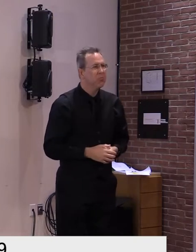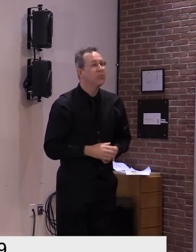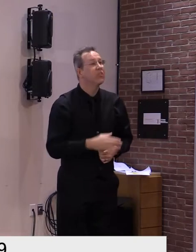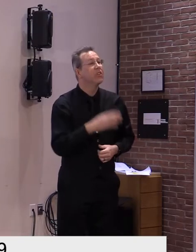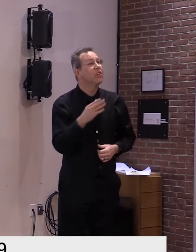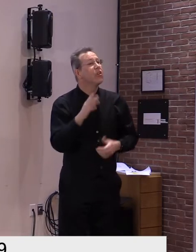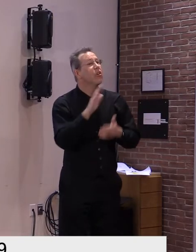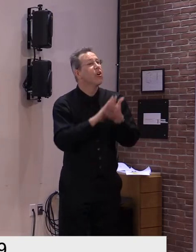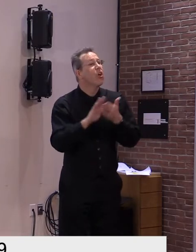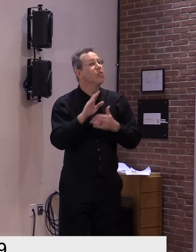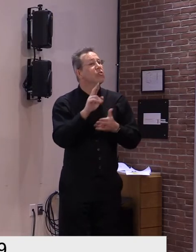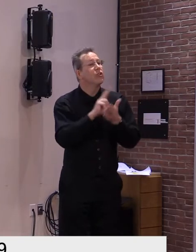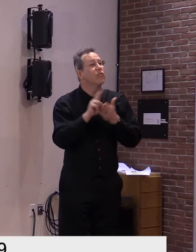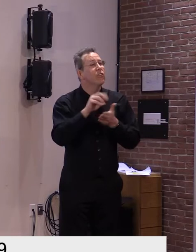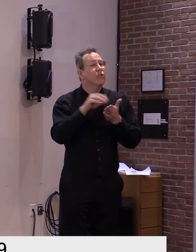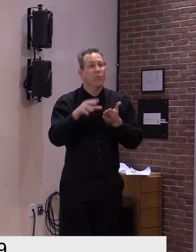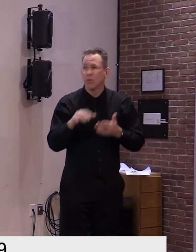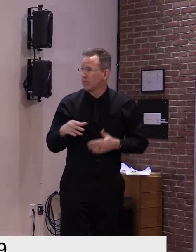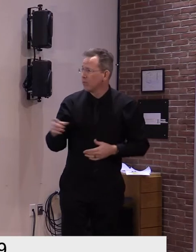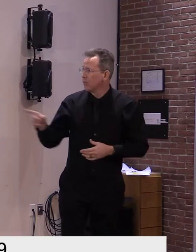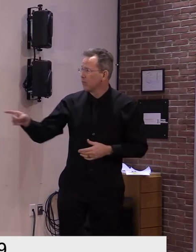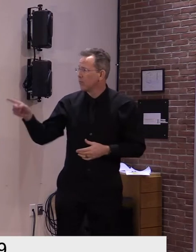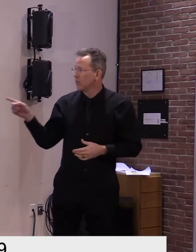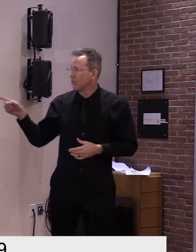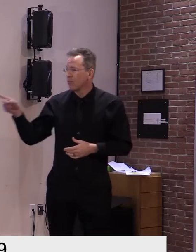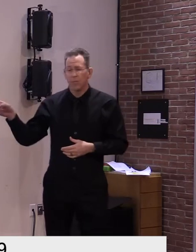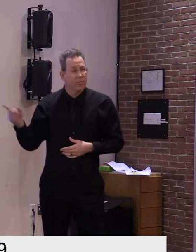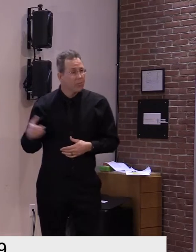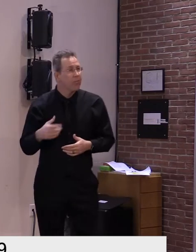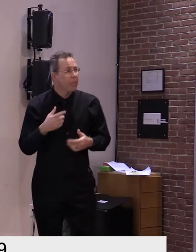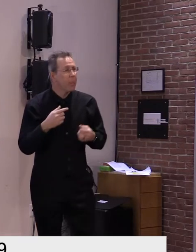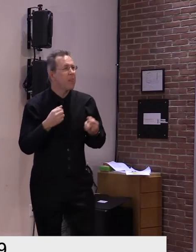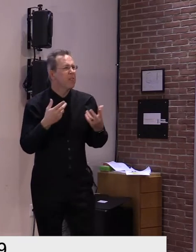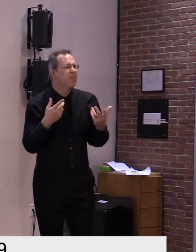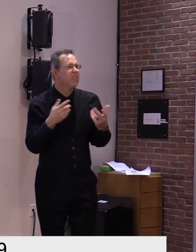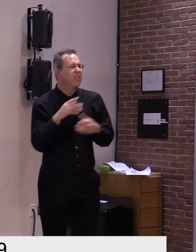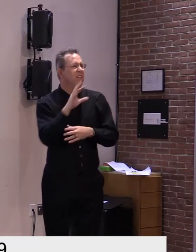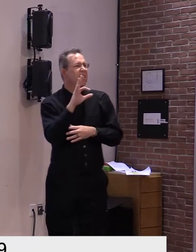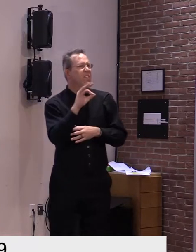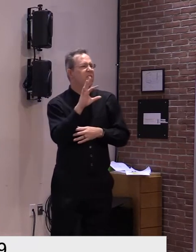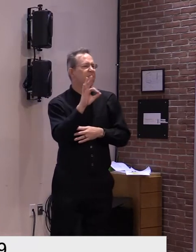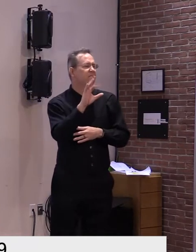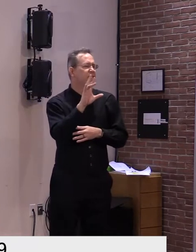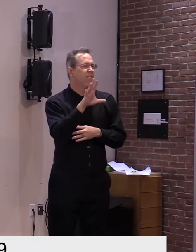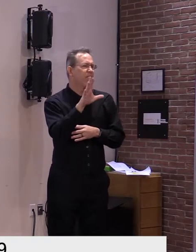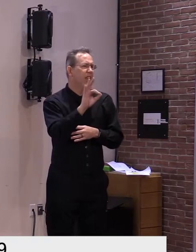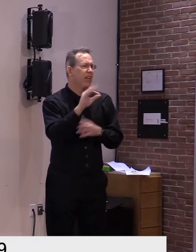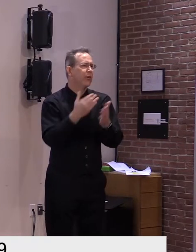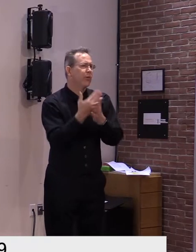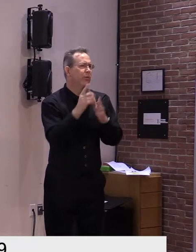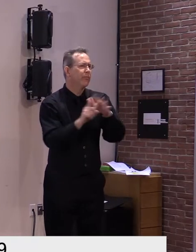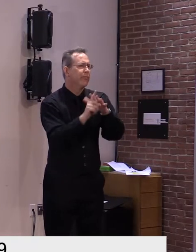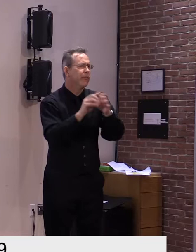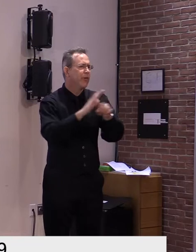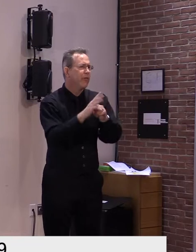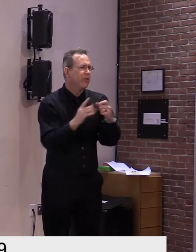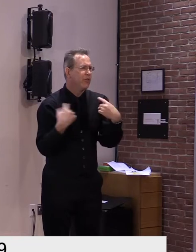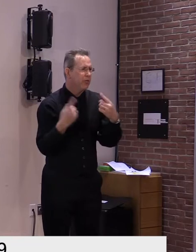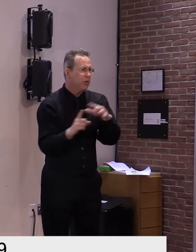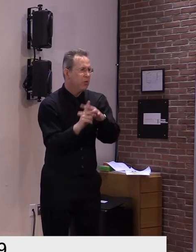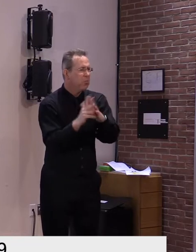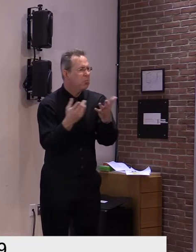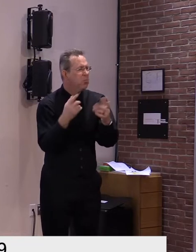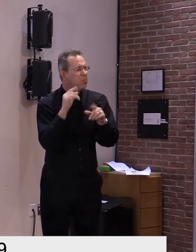reporting 59 new cases this week, which is pretty much in line with the weekly numbers that we've seen so far this spring